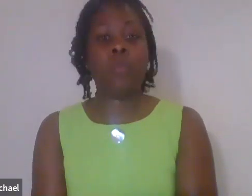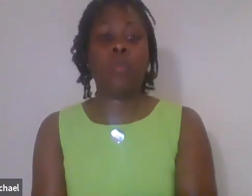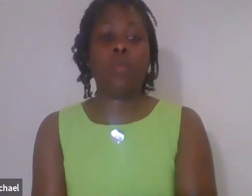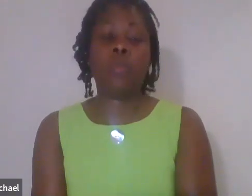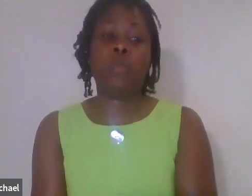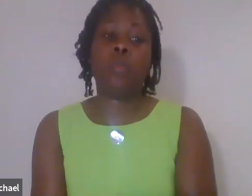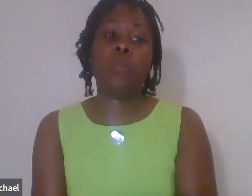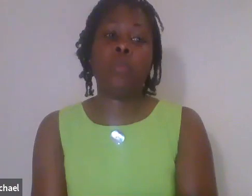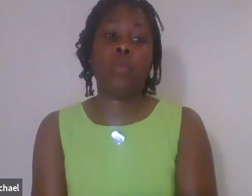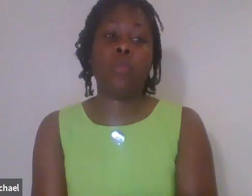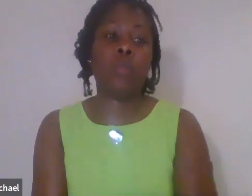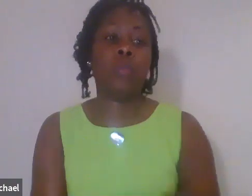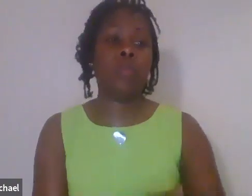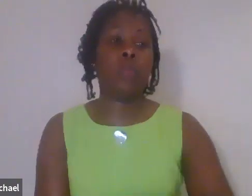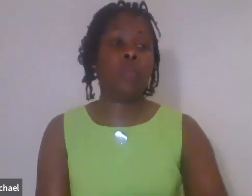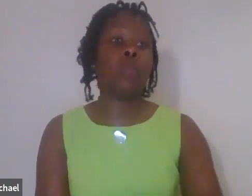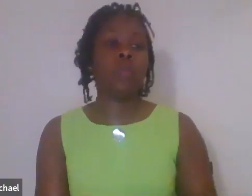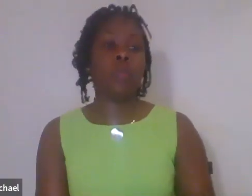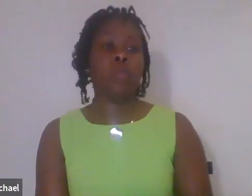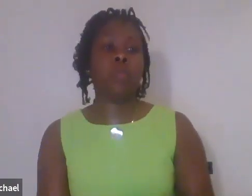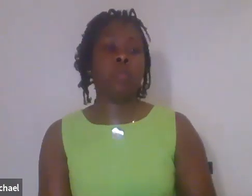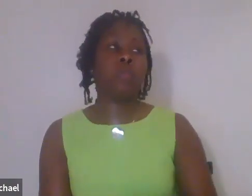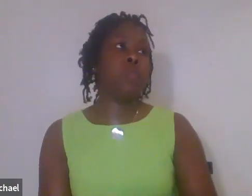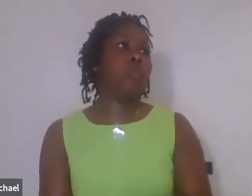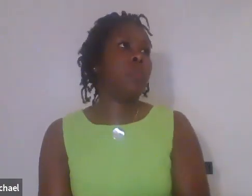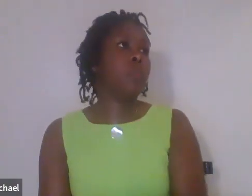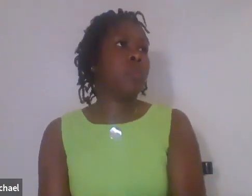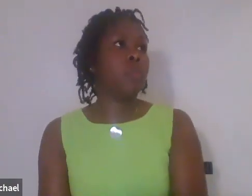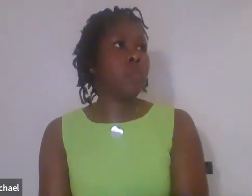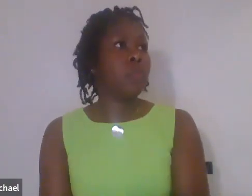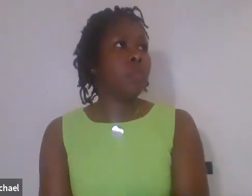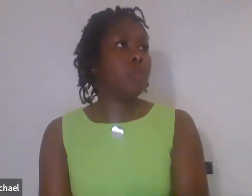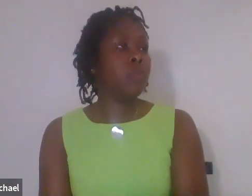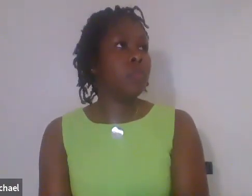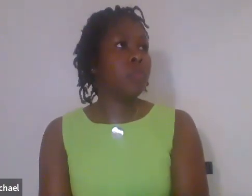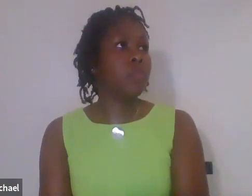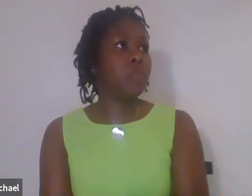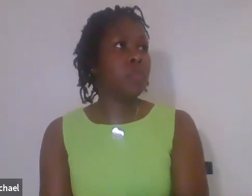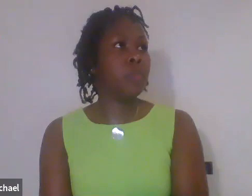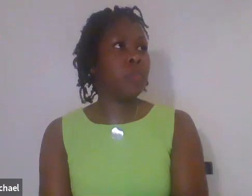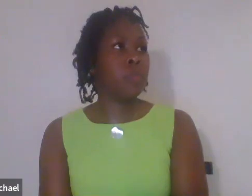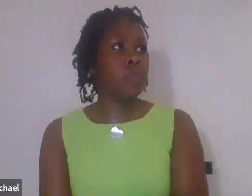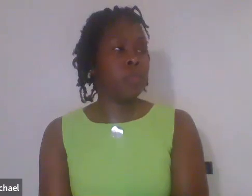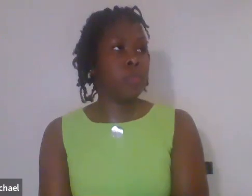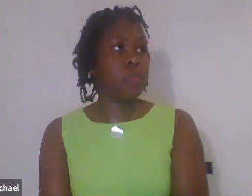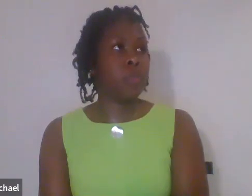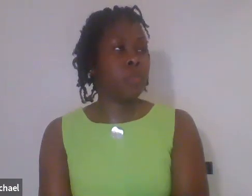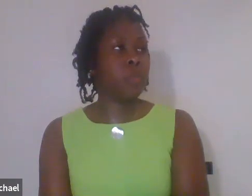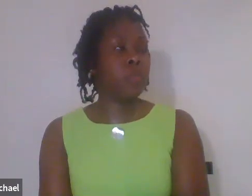for one or two questions from the audience. But key things that I have picked from this conversation is